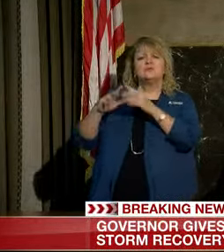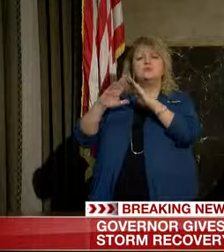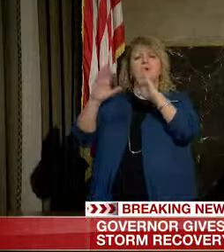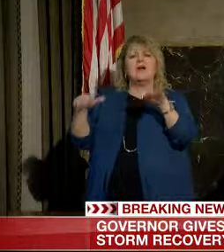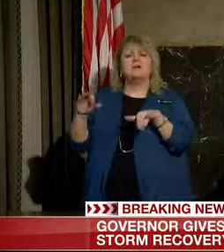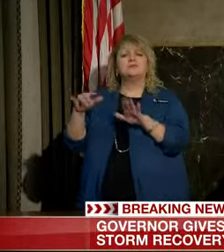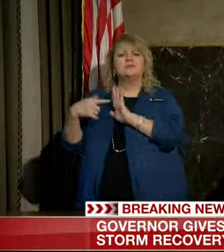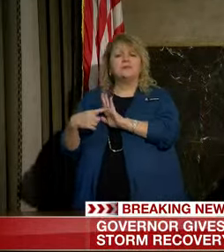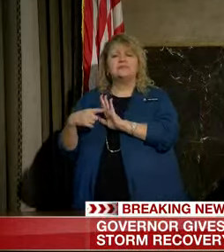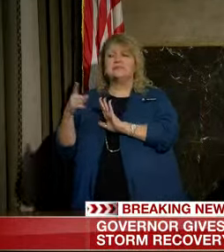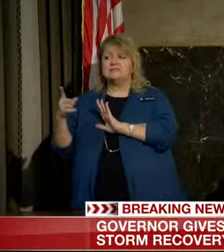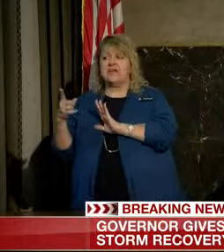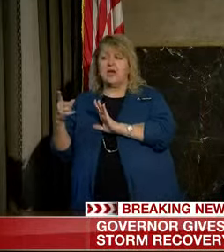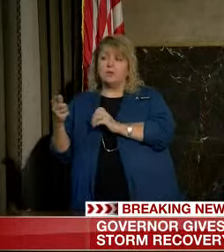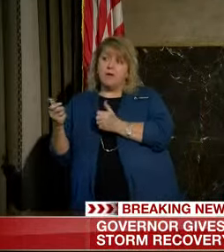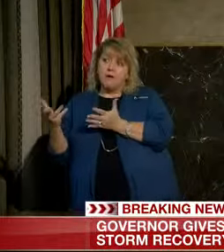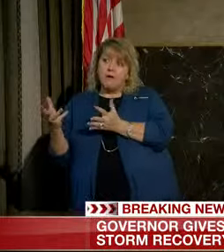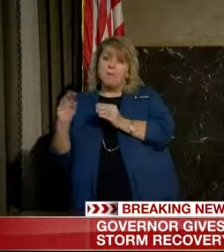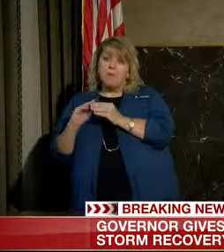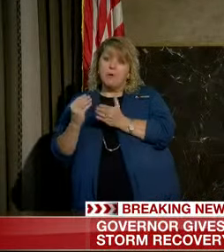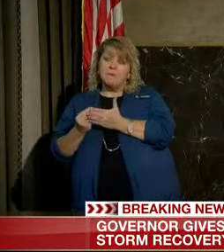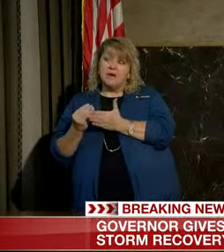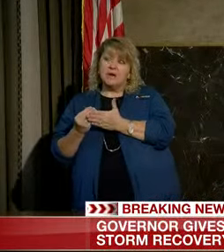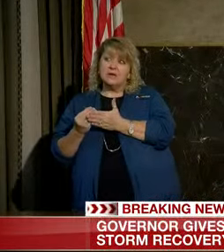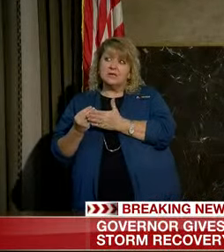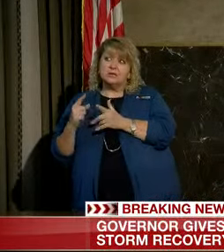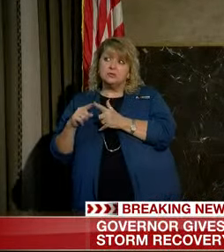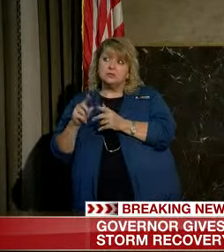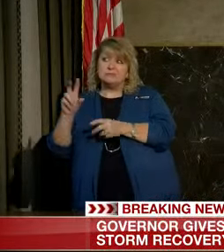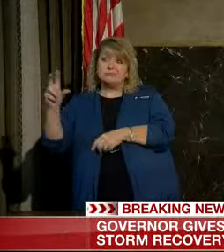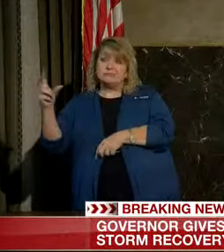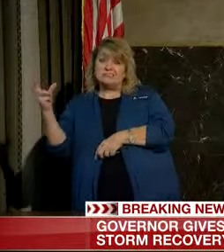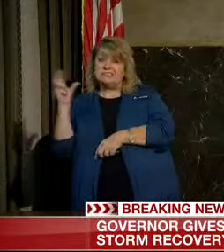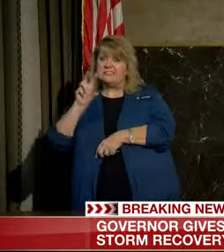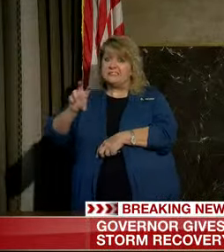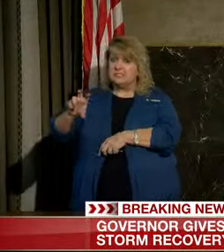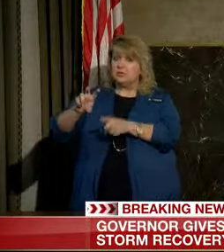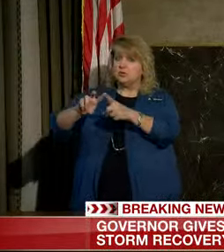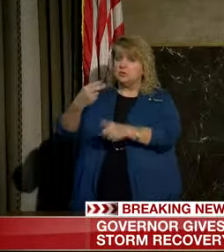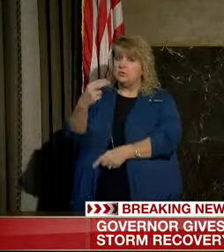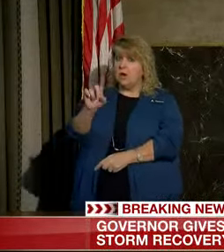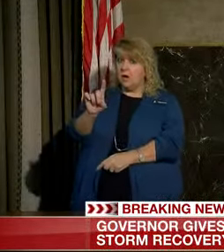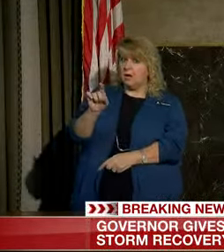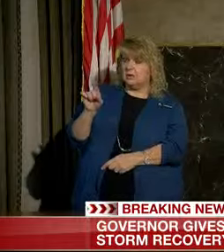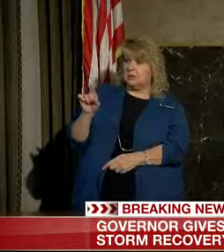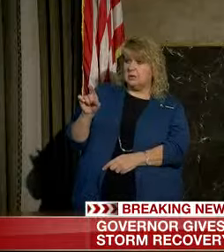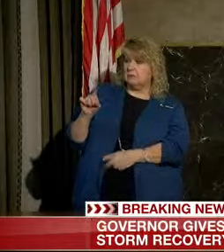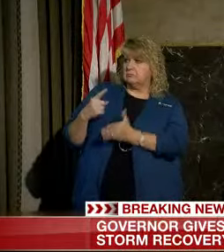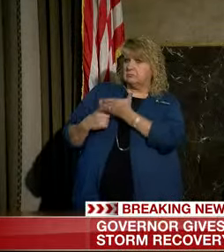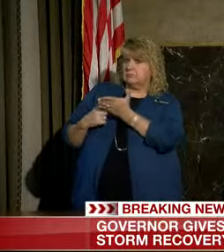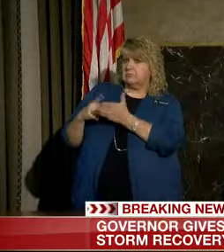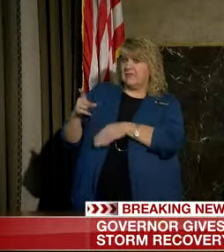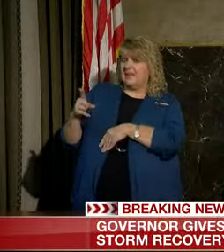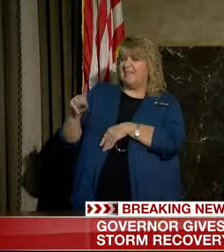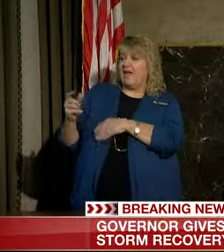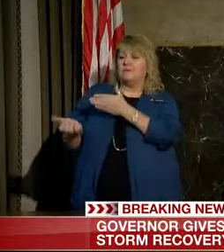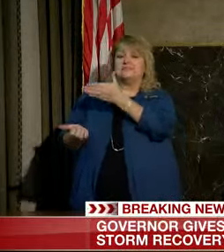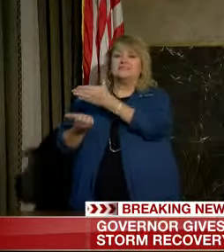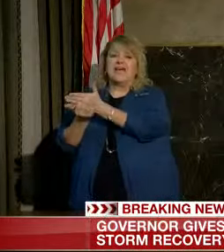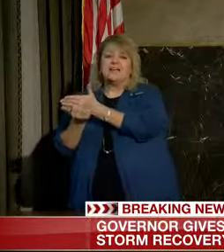afford more funding to HUD in this program. And obviously it was attached, it was